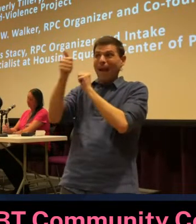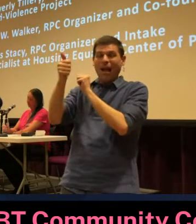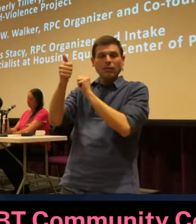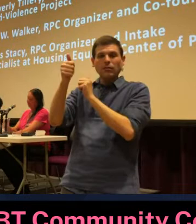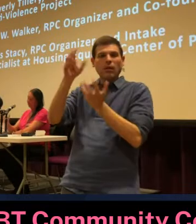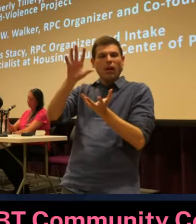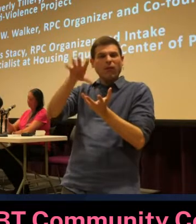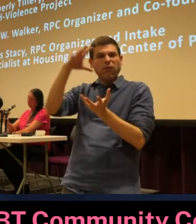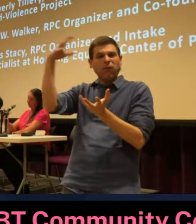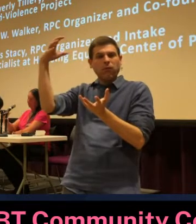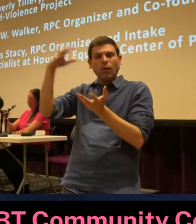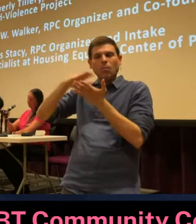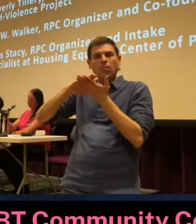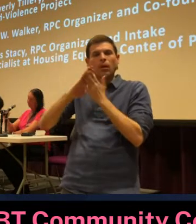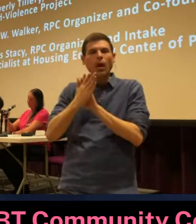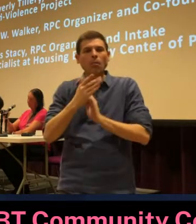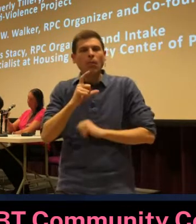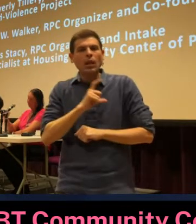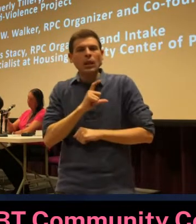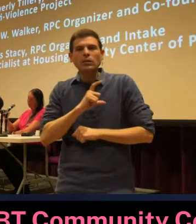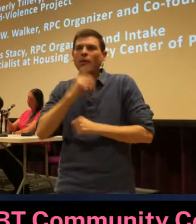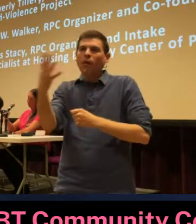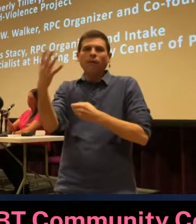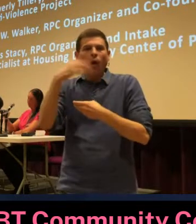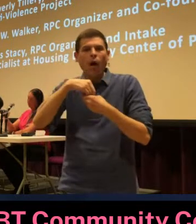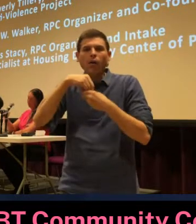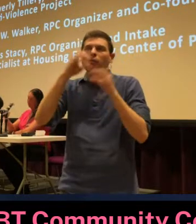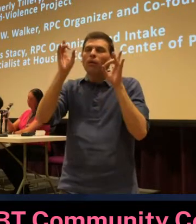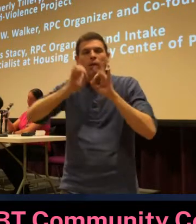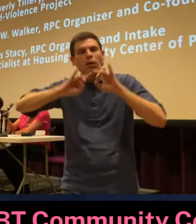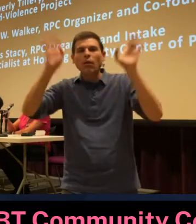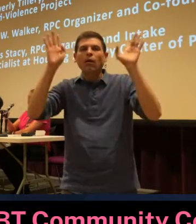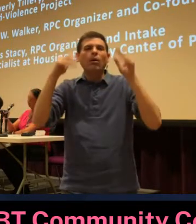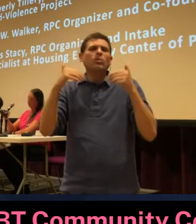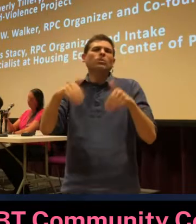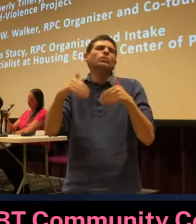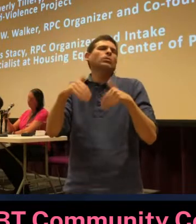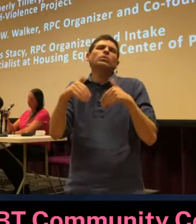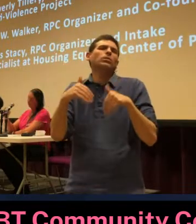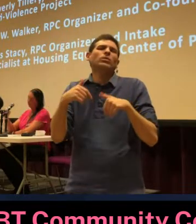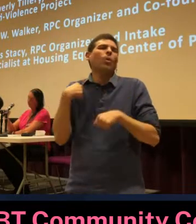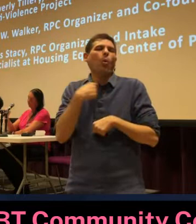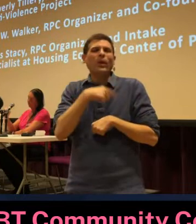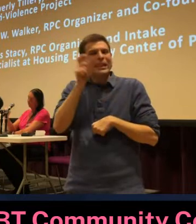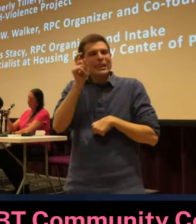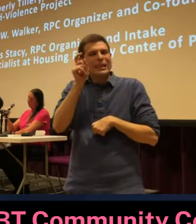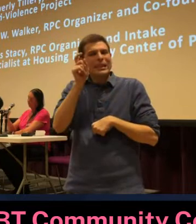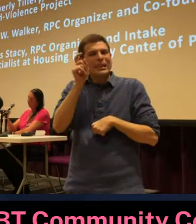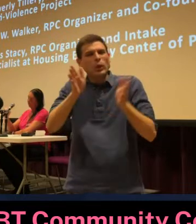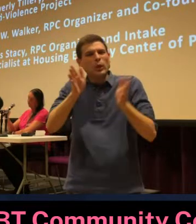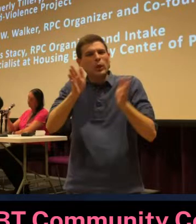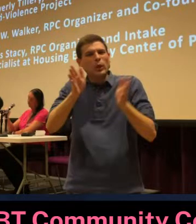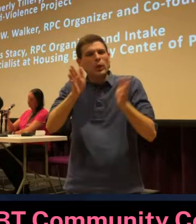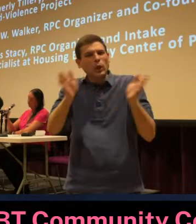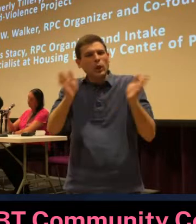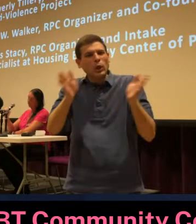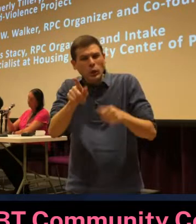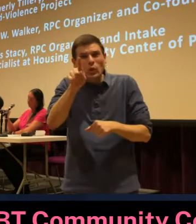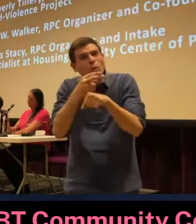we even hear about. But yes, just encouraging people to use that hotline